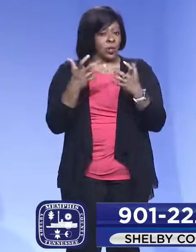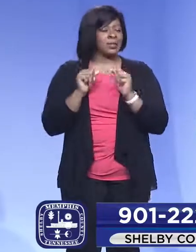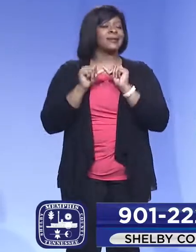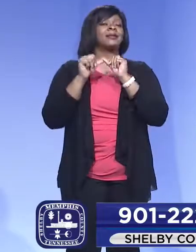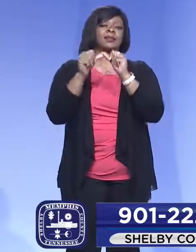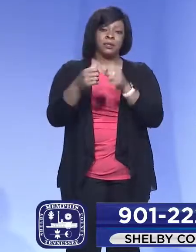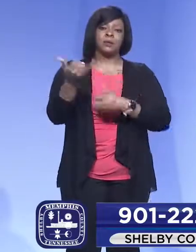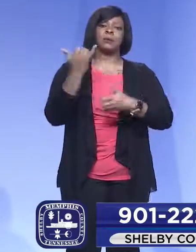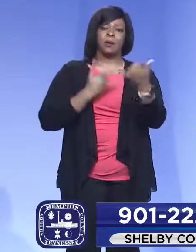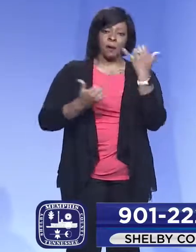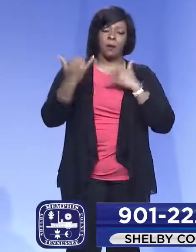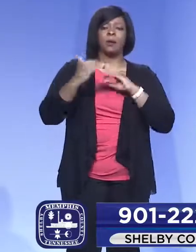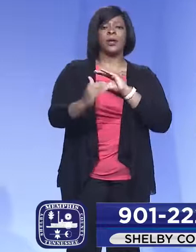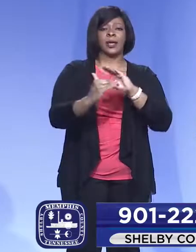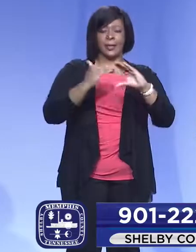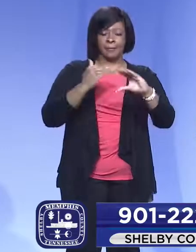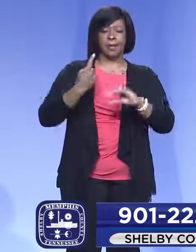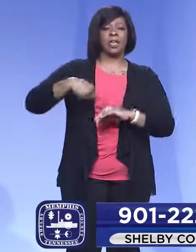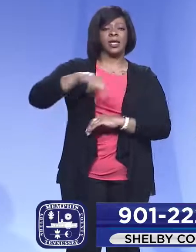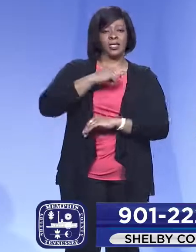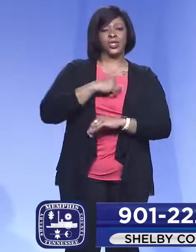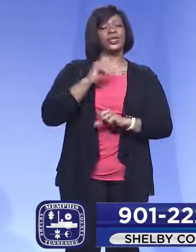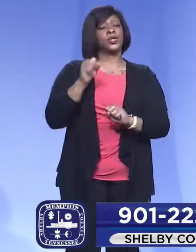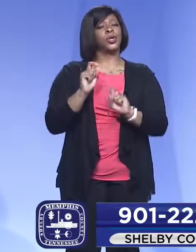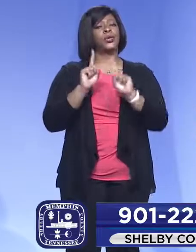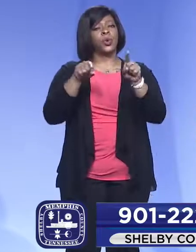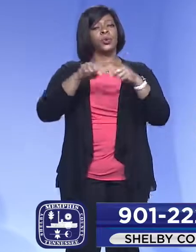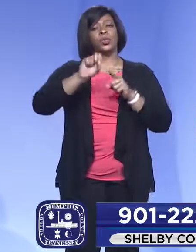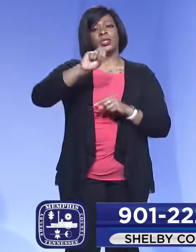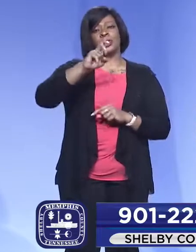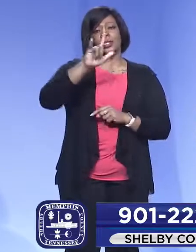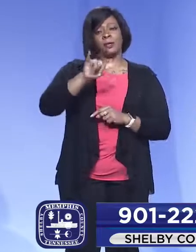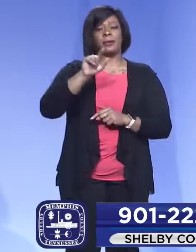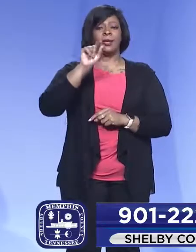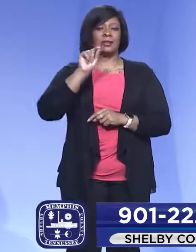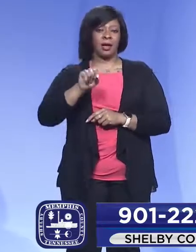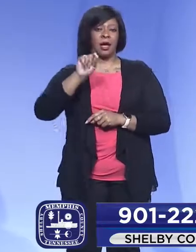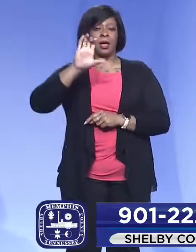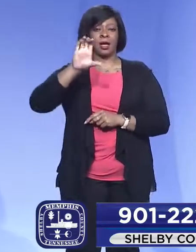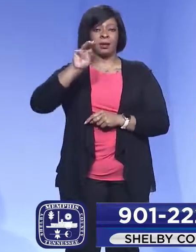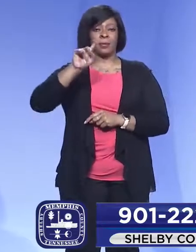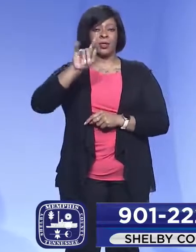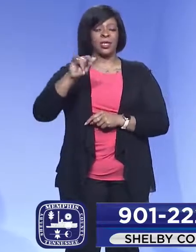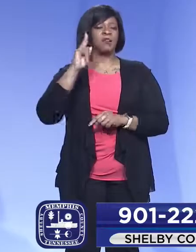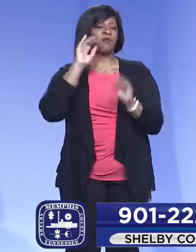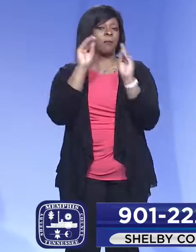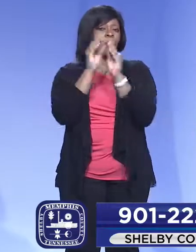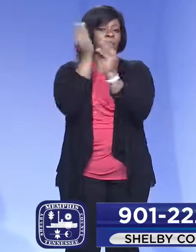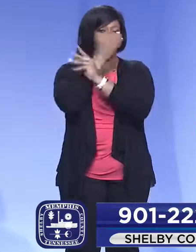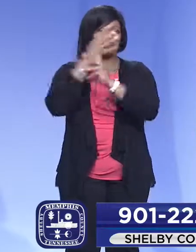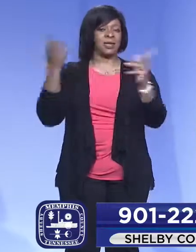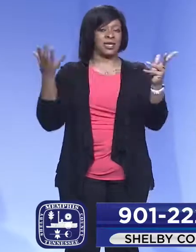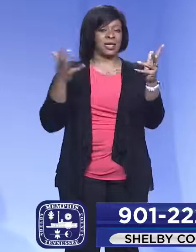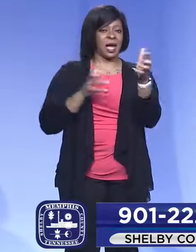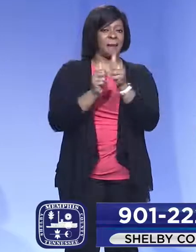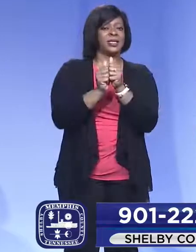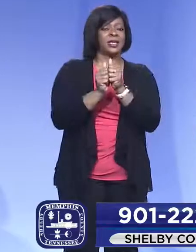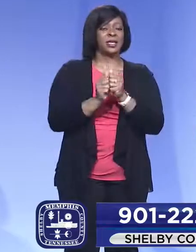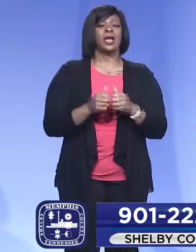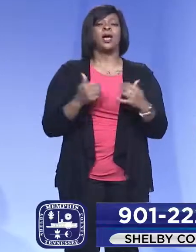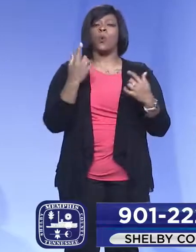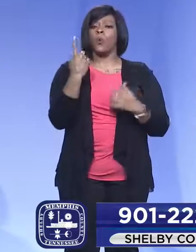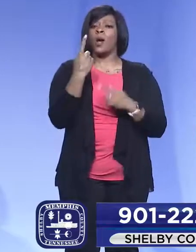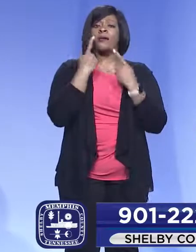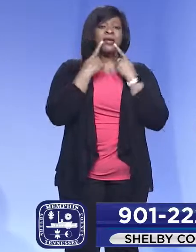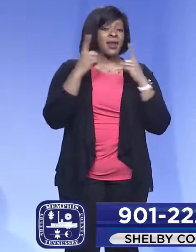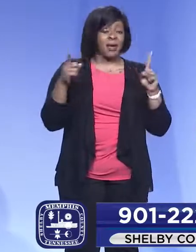continue to call or email us, and then you can go to shelby.community for updated information. The one